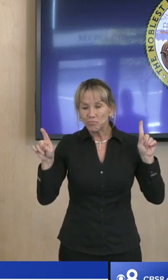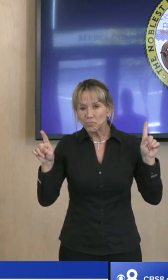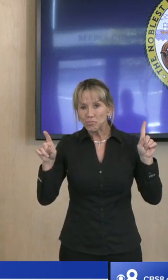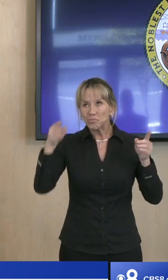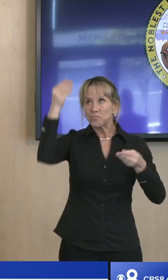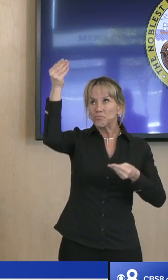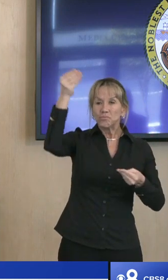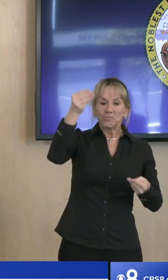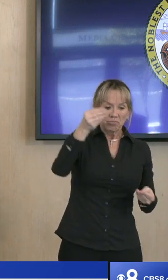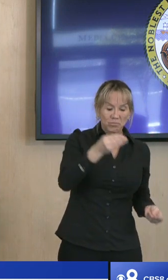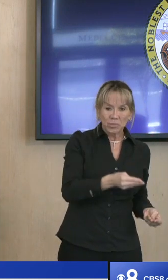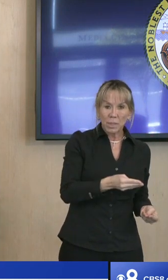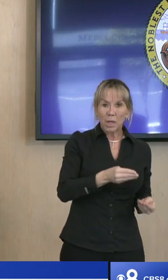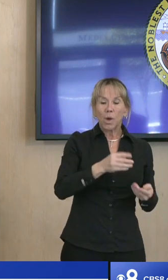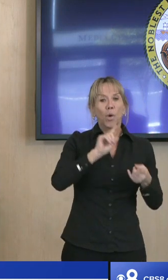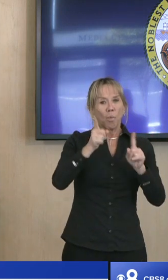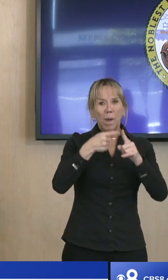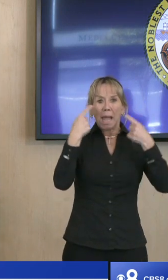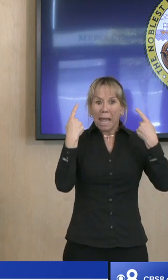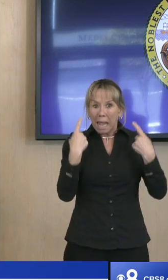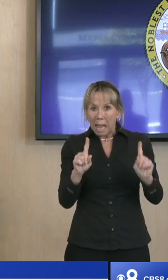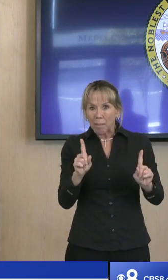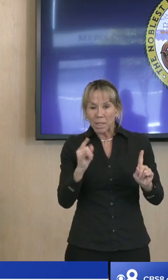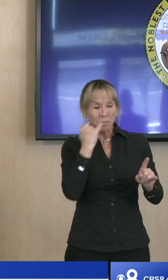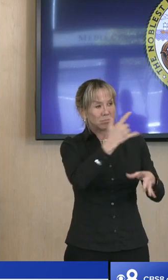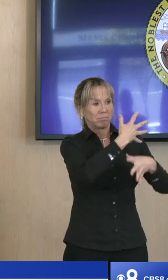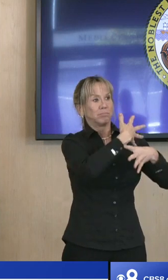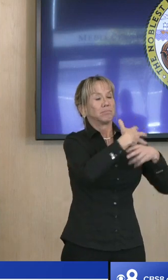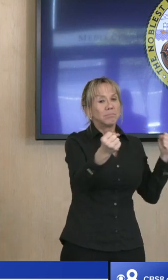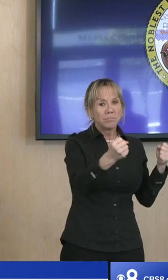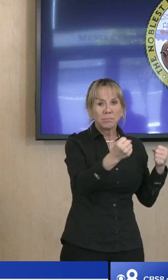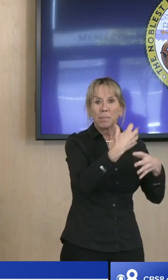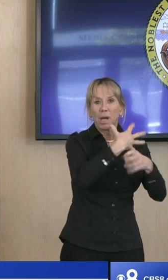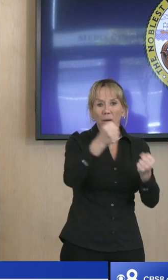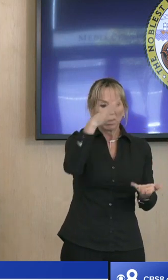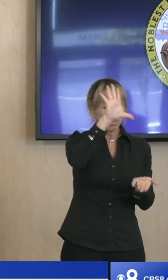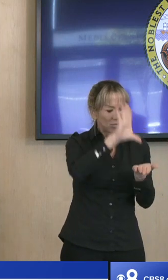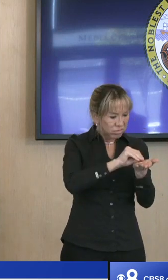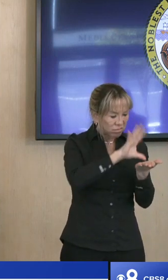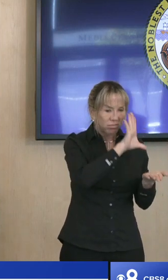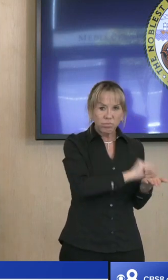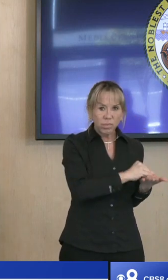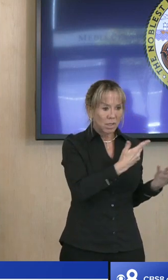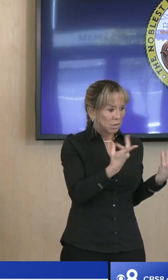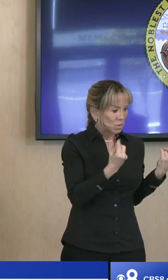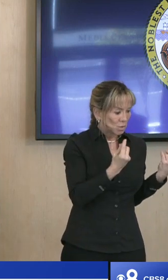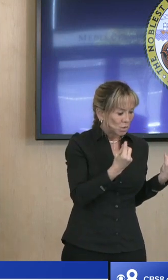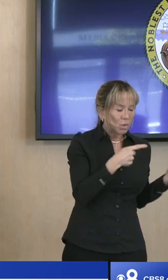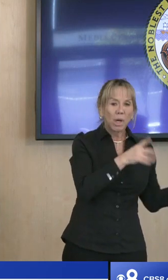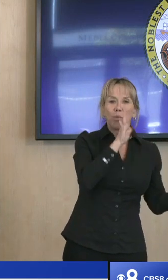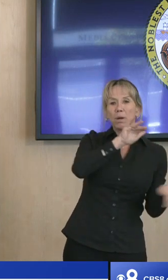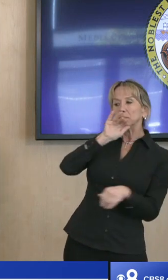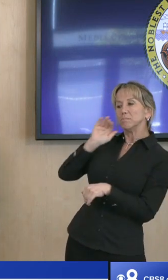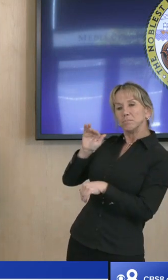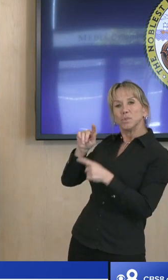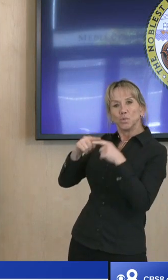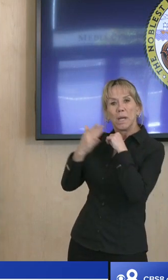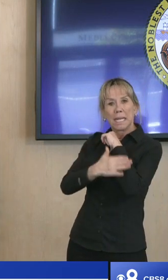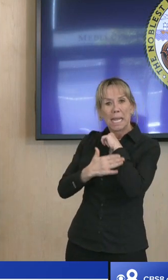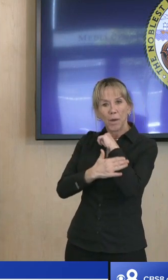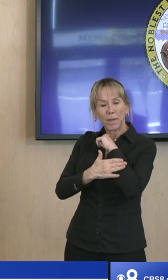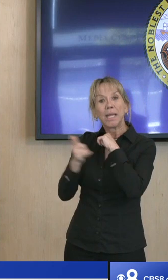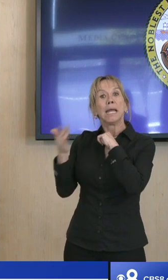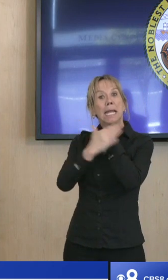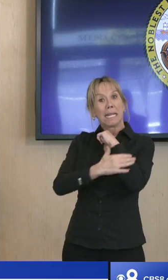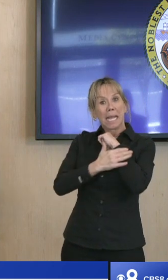stops and they use up their inventory, they come to the county, and we assist through our connections with the state